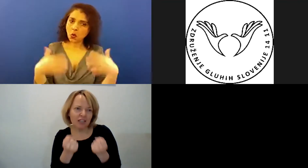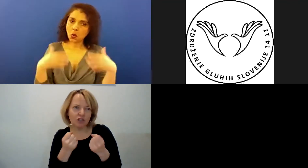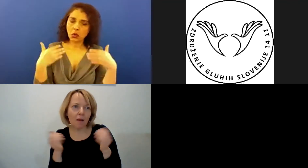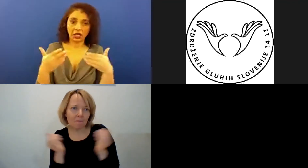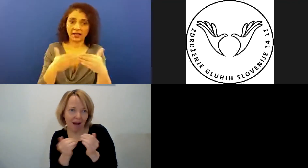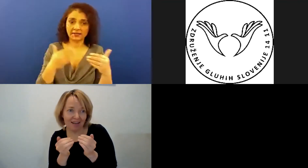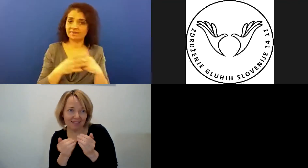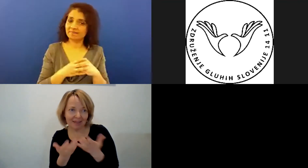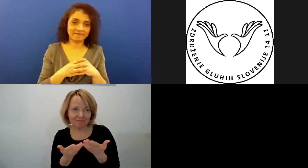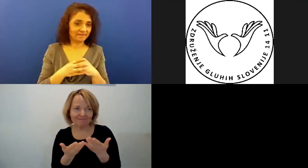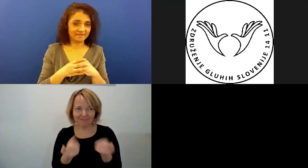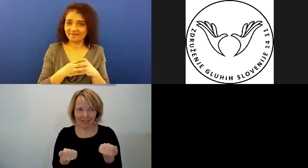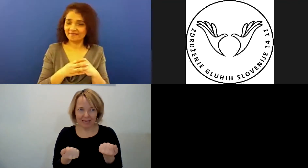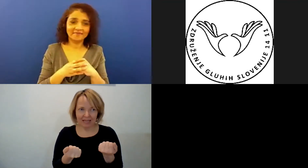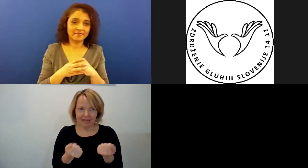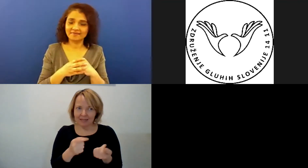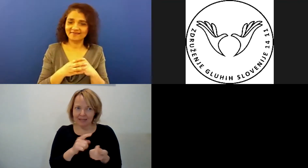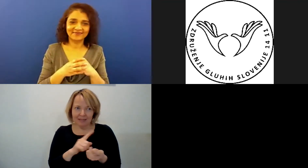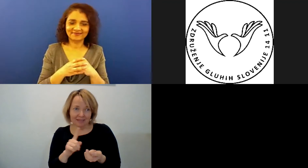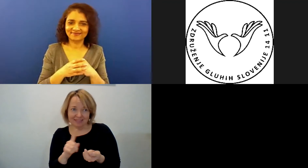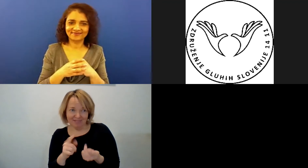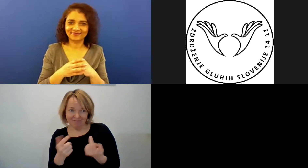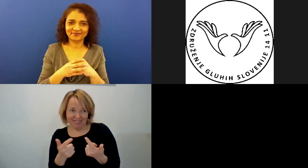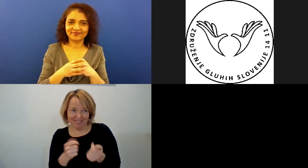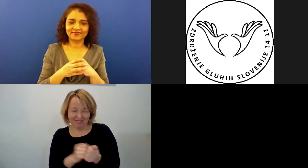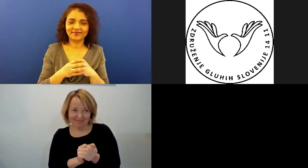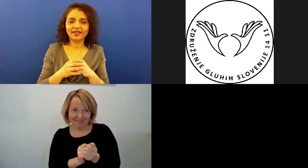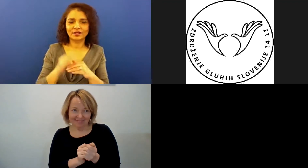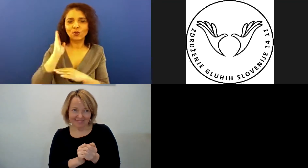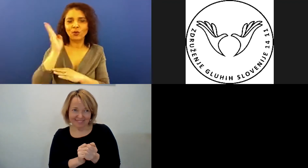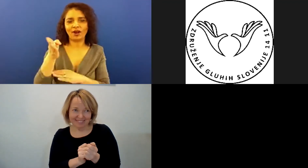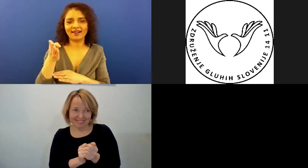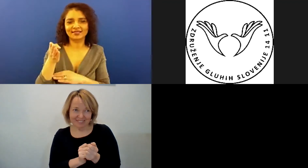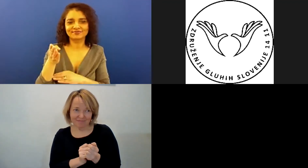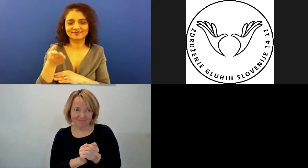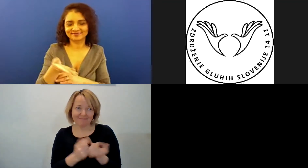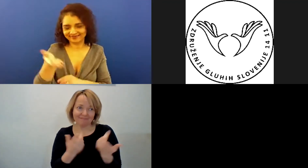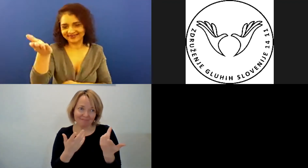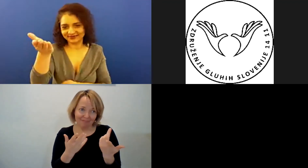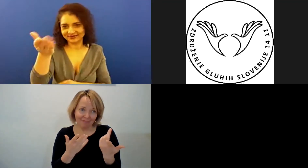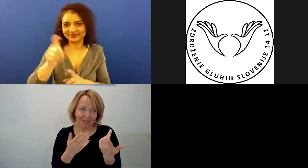We're a small minority in the European deaf communities. It's not easy to be a deaf Roma.